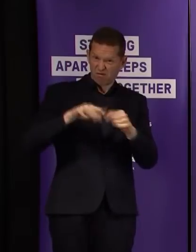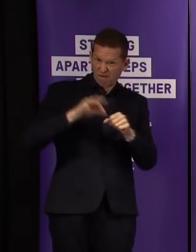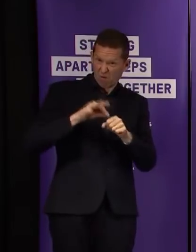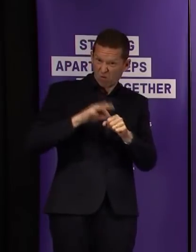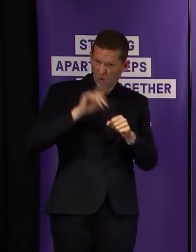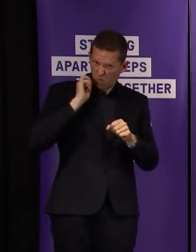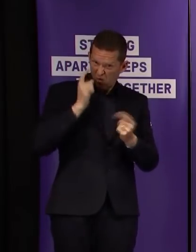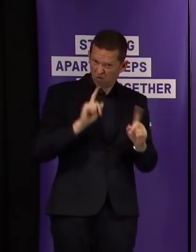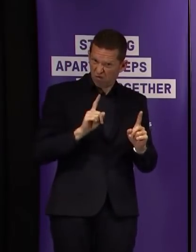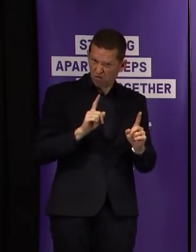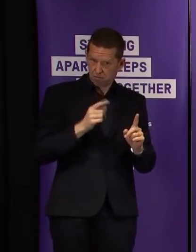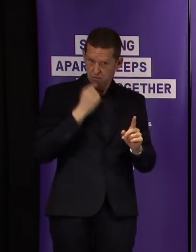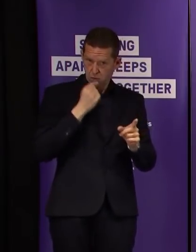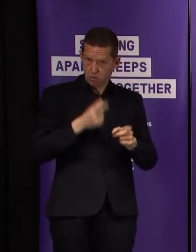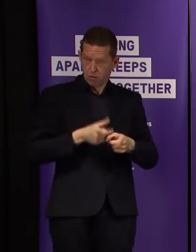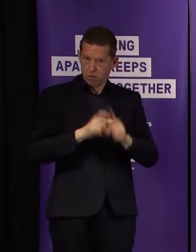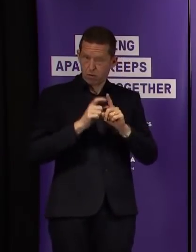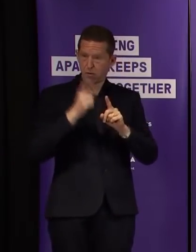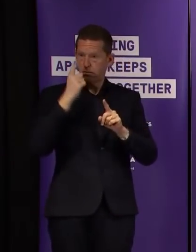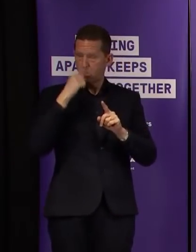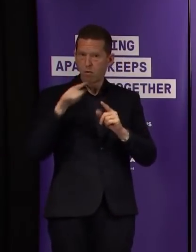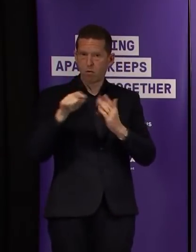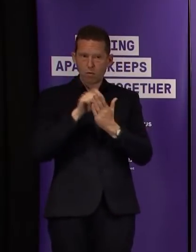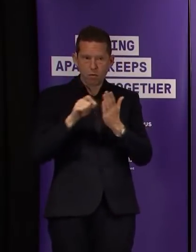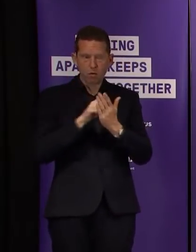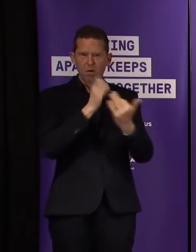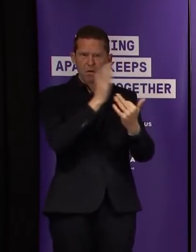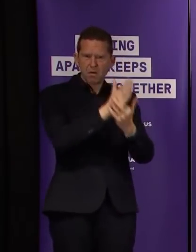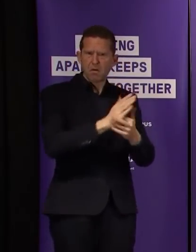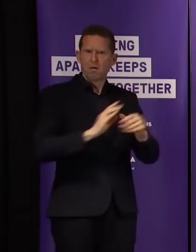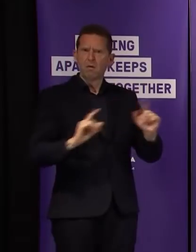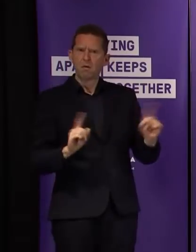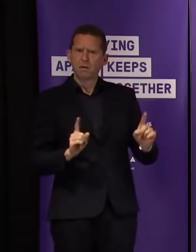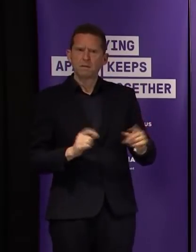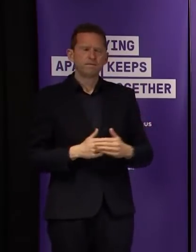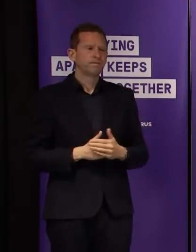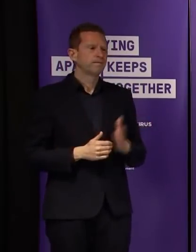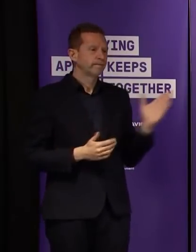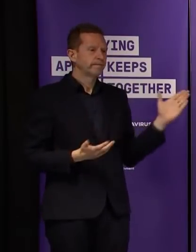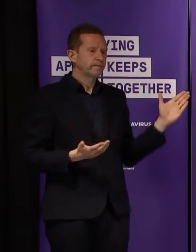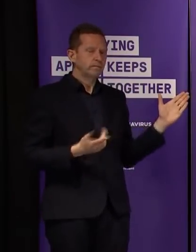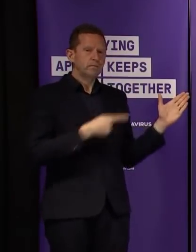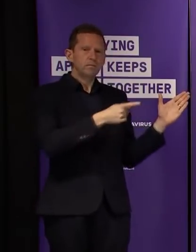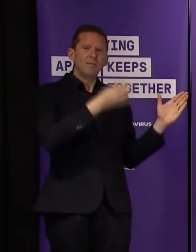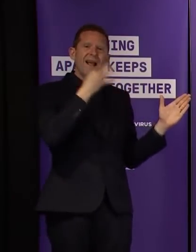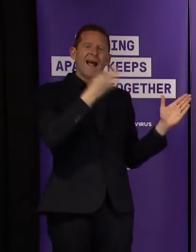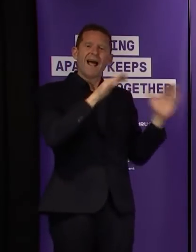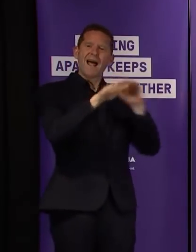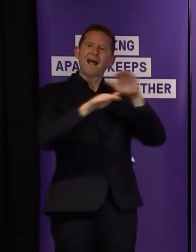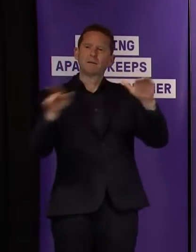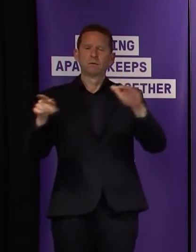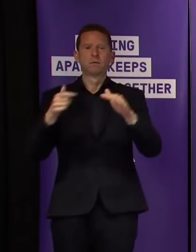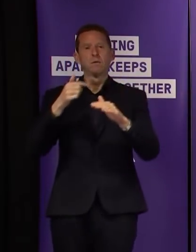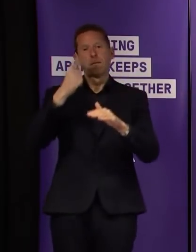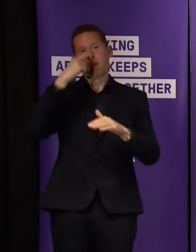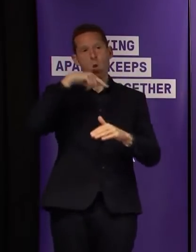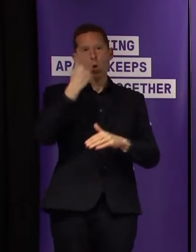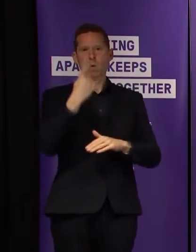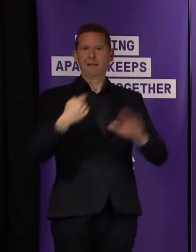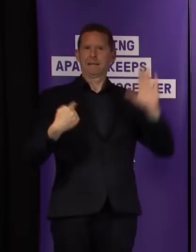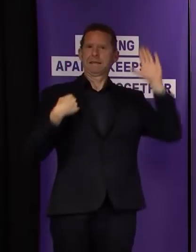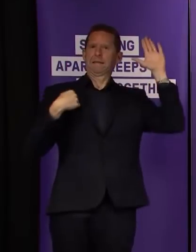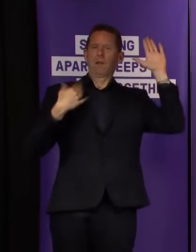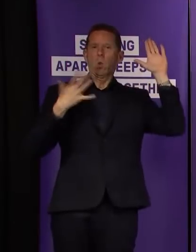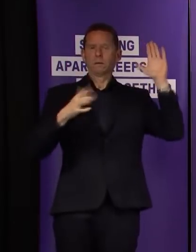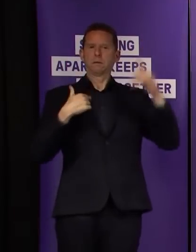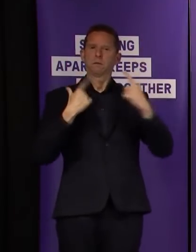it harder for candidates to go out there and campaign? Certainly candidates will be challenged to do their traditional campaigning, and it won't